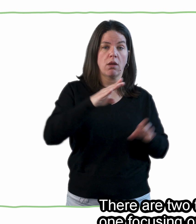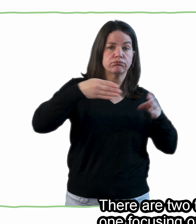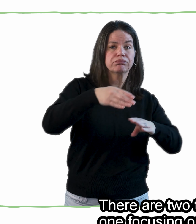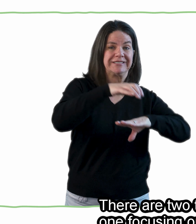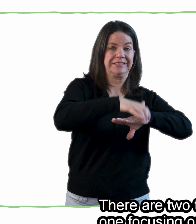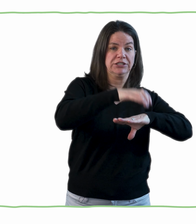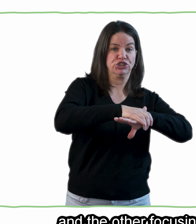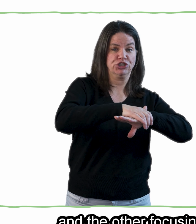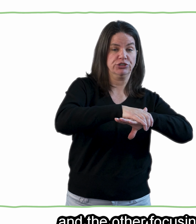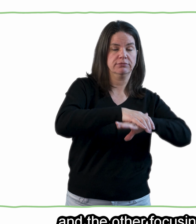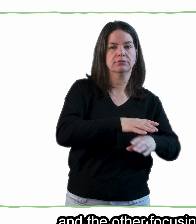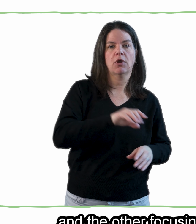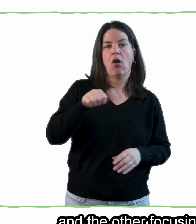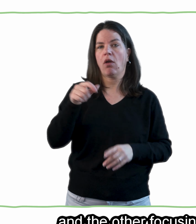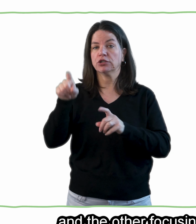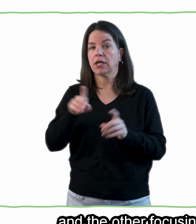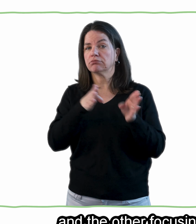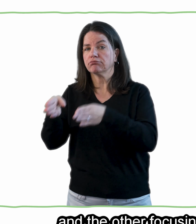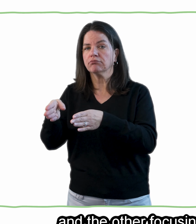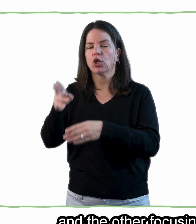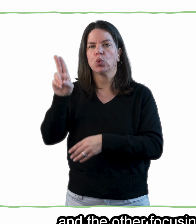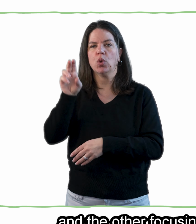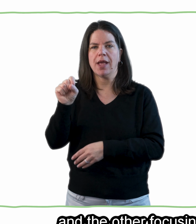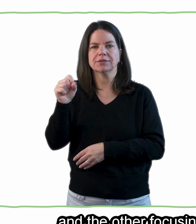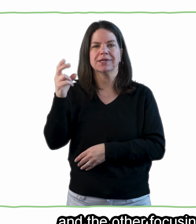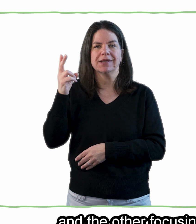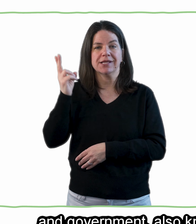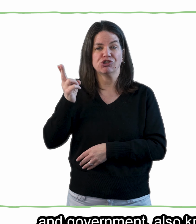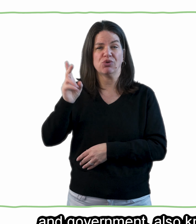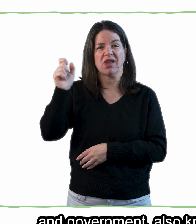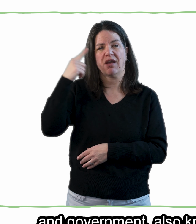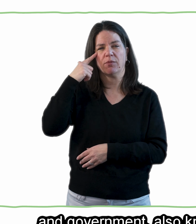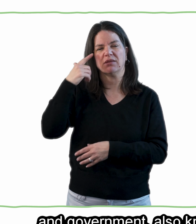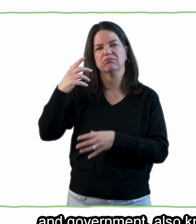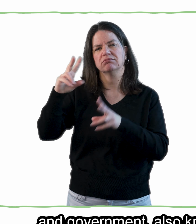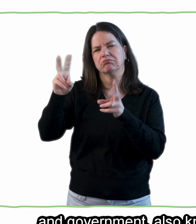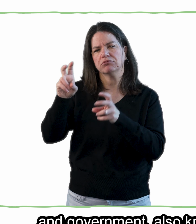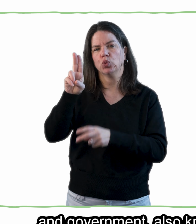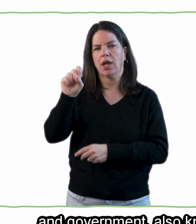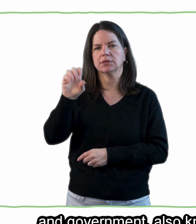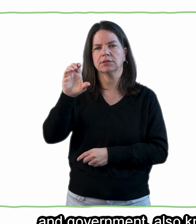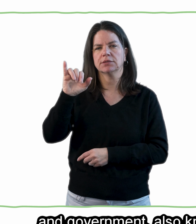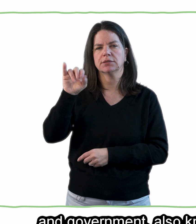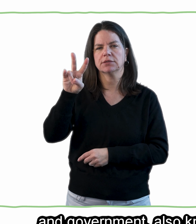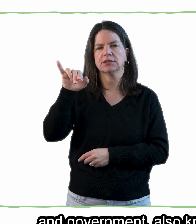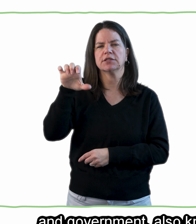English and the other focusing on U.S. history and government, also known as U.S.